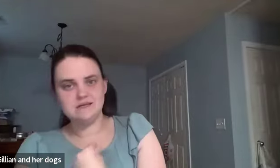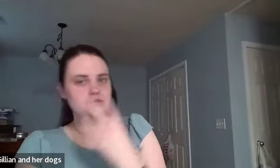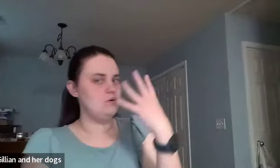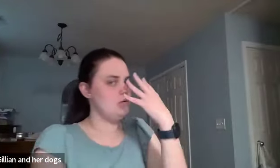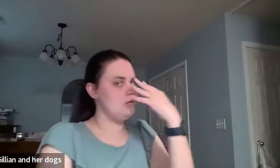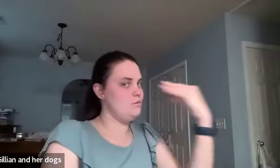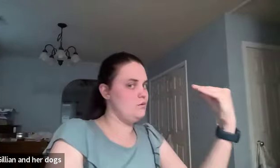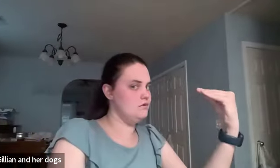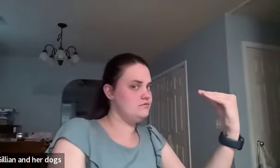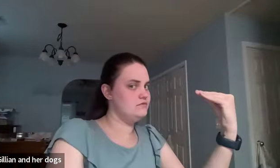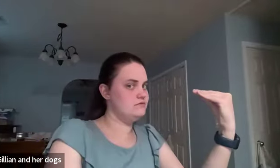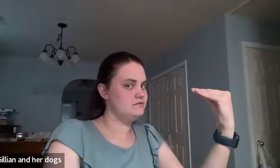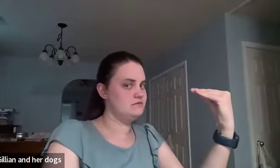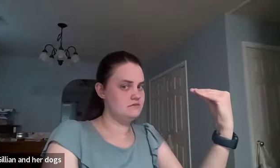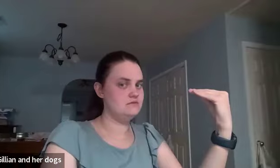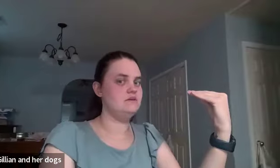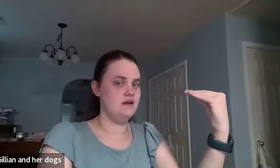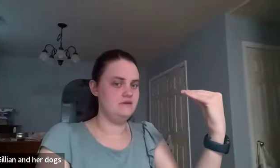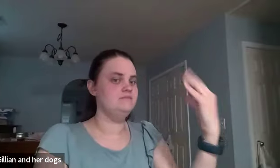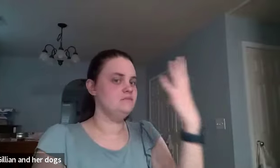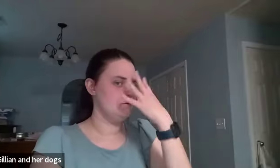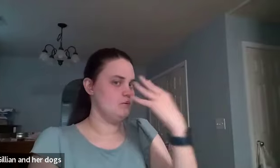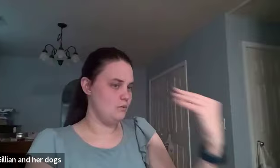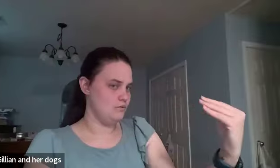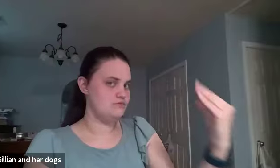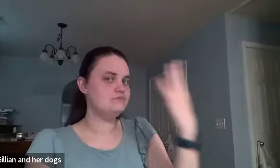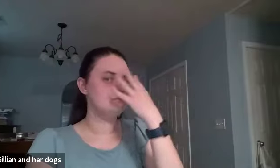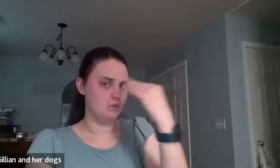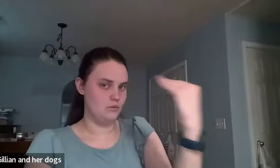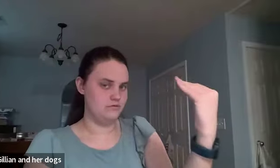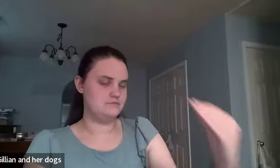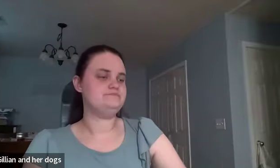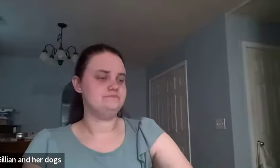sleep, wolf. Okay, wolf, wolf.